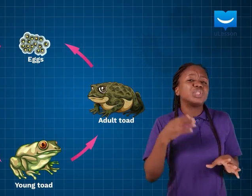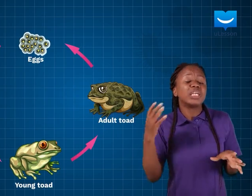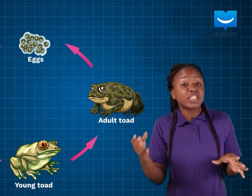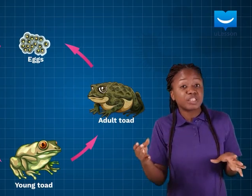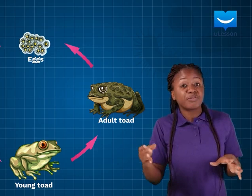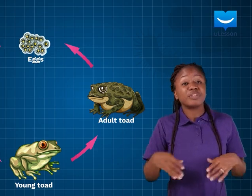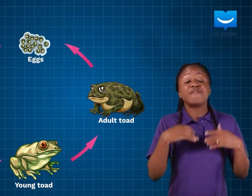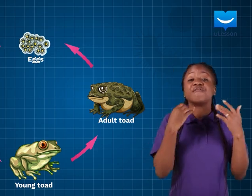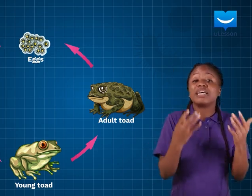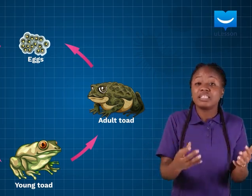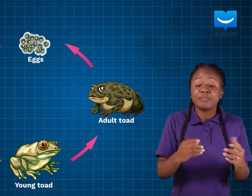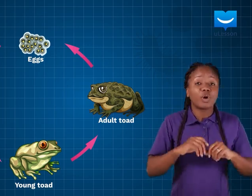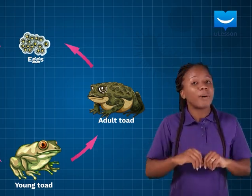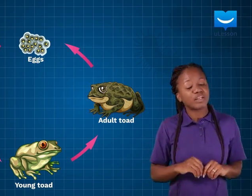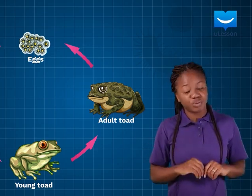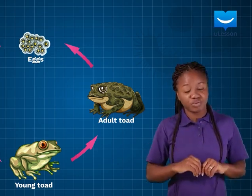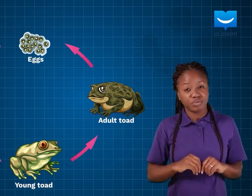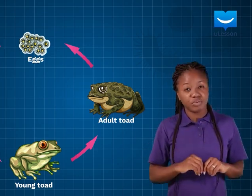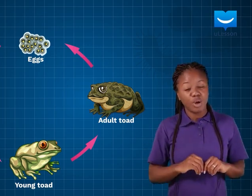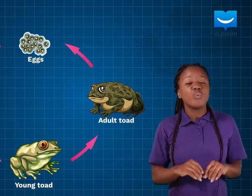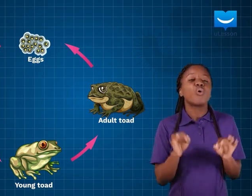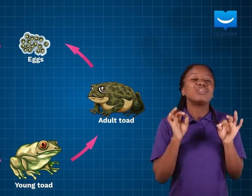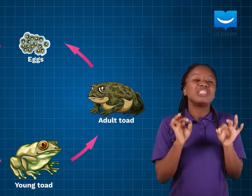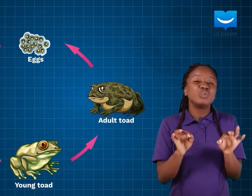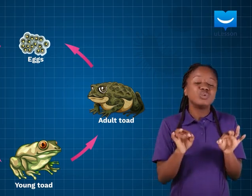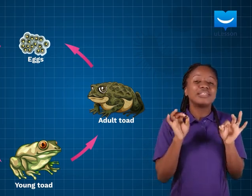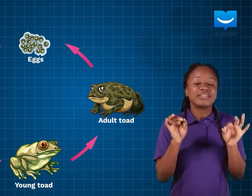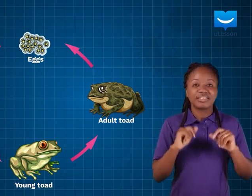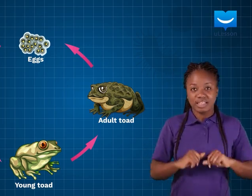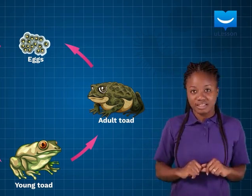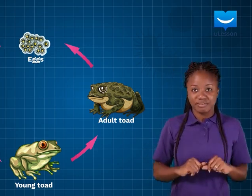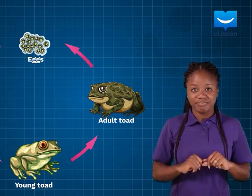several changes before they finally become adults. We'll continue in the next lesson.